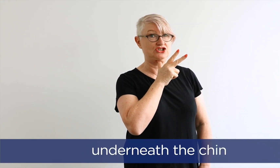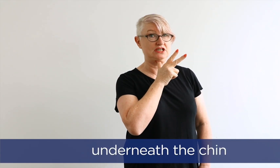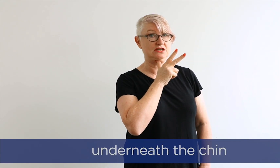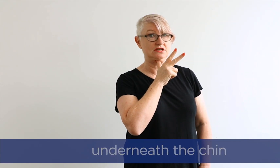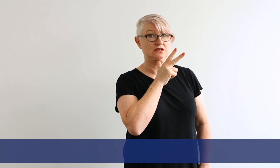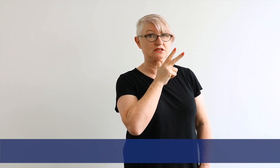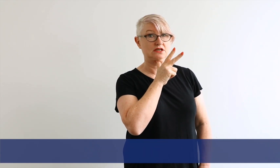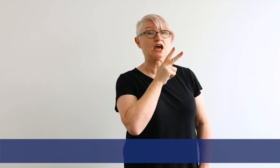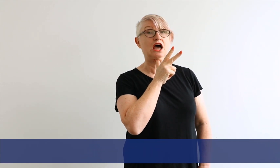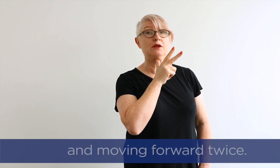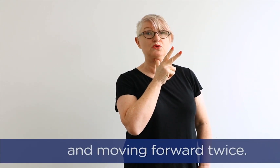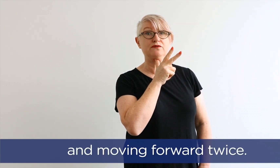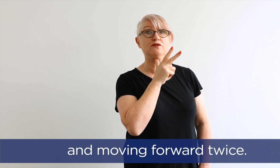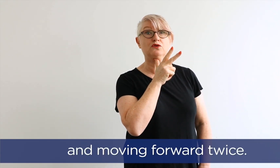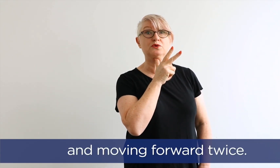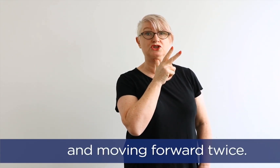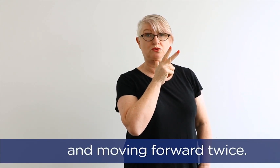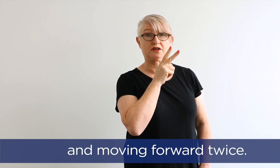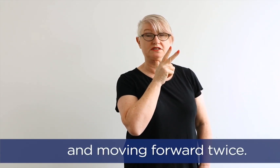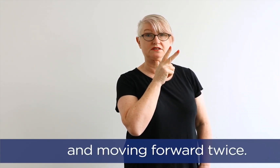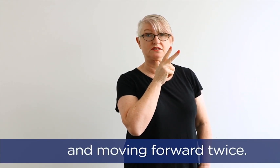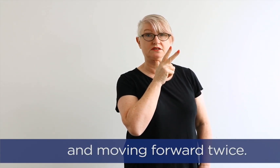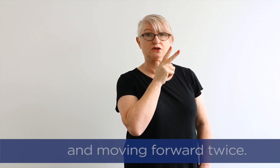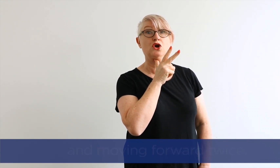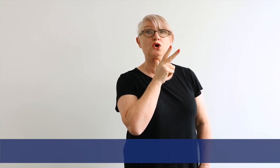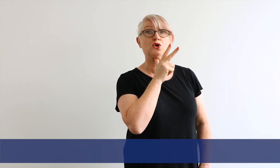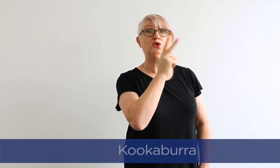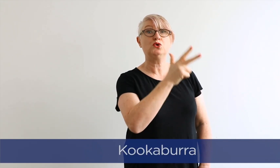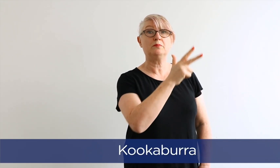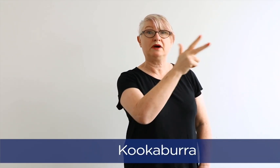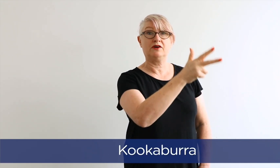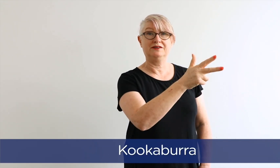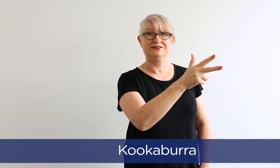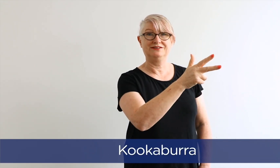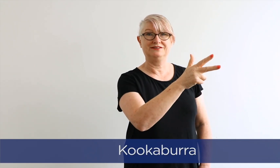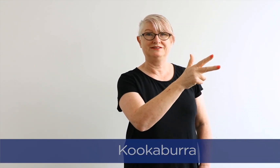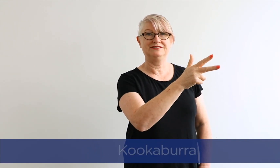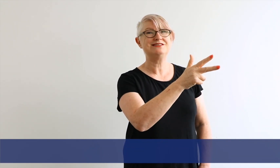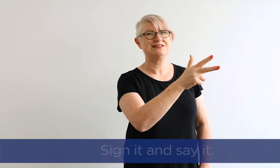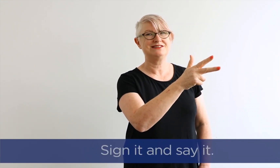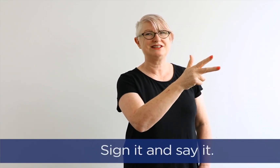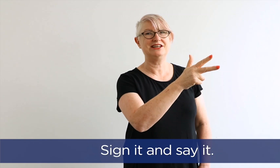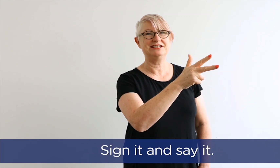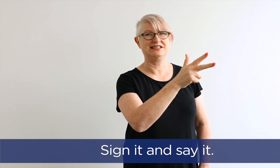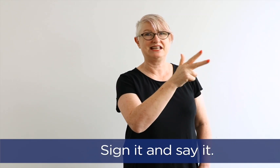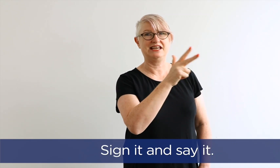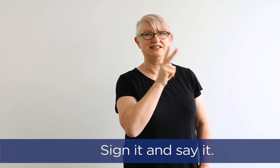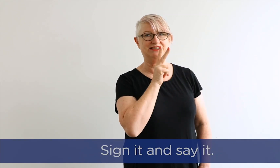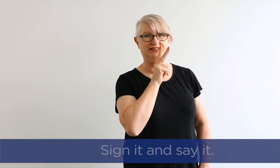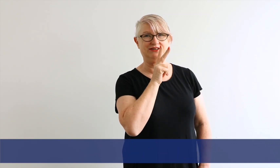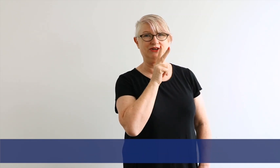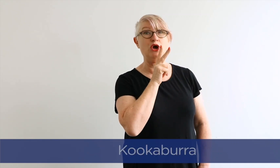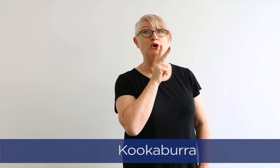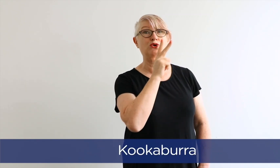chin and moving forward twice. Kookaburra. Sign it and say it.